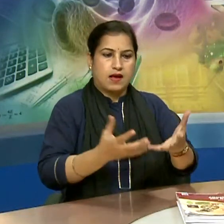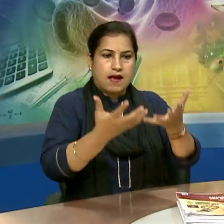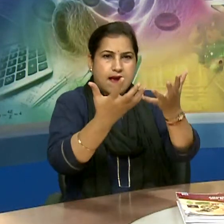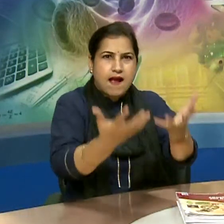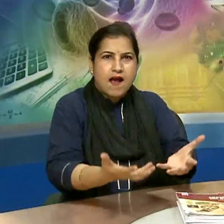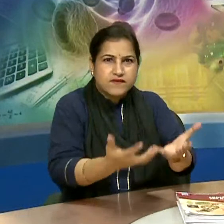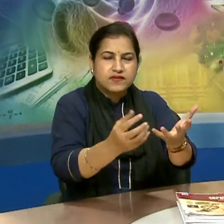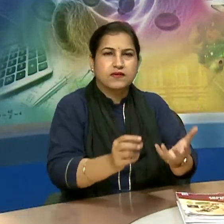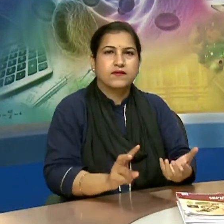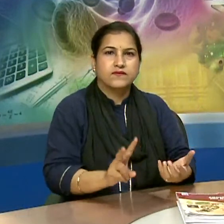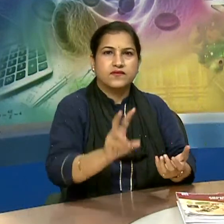area